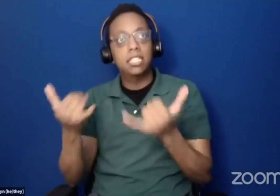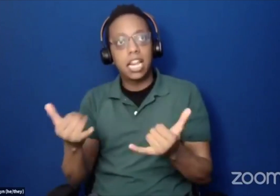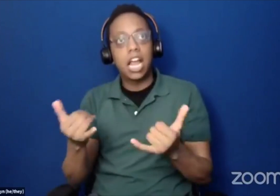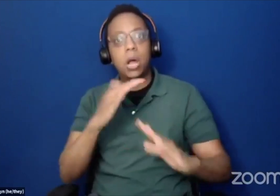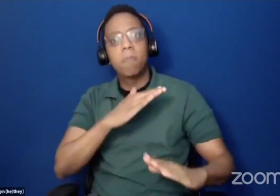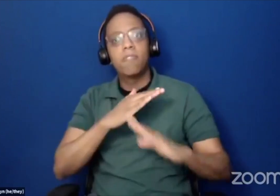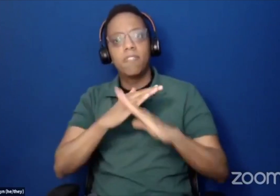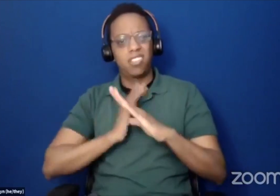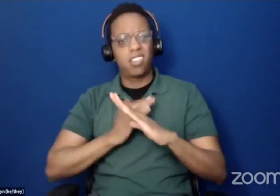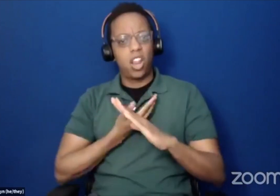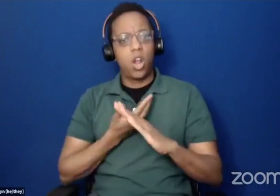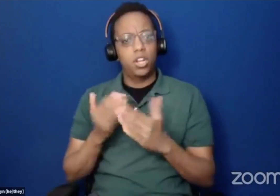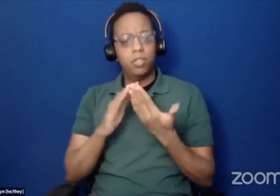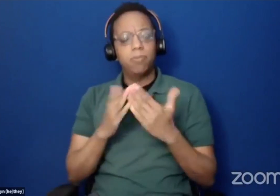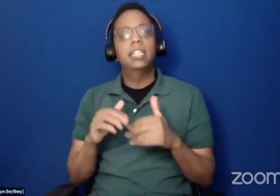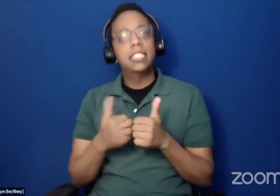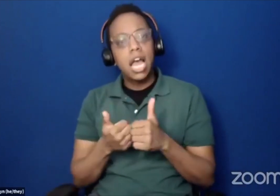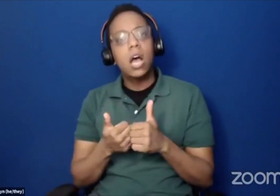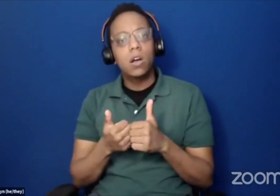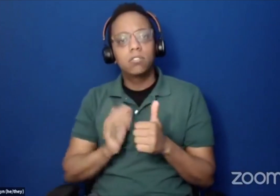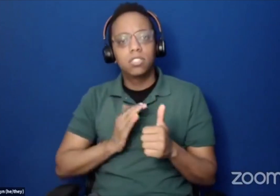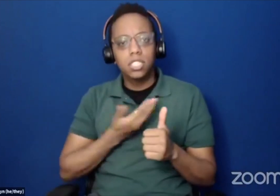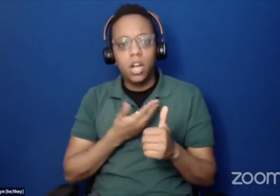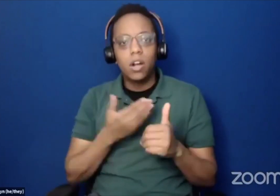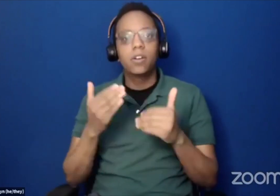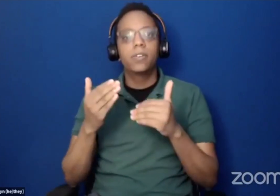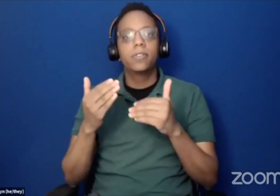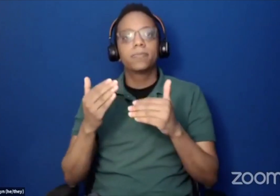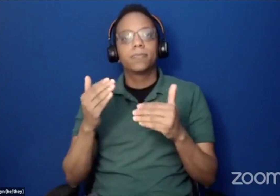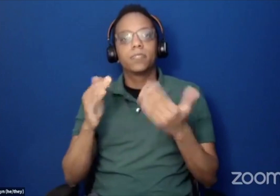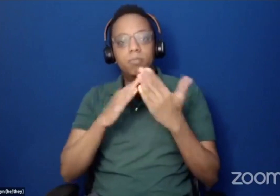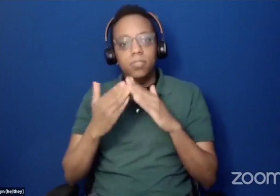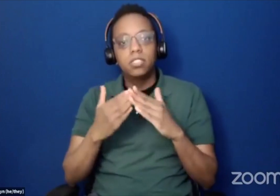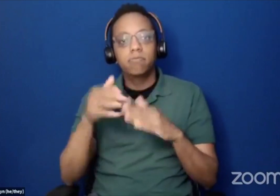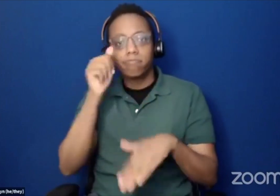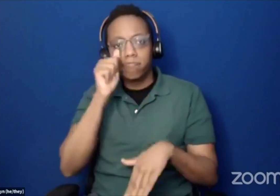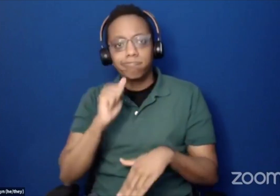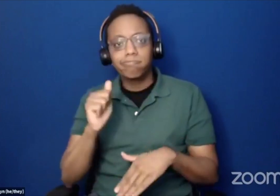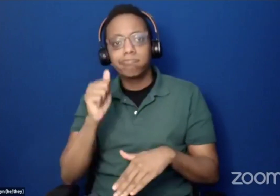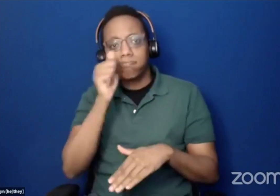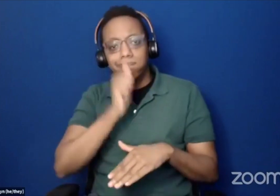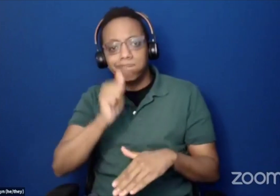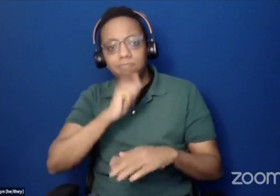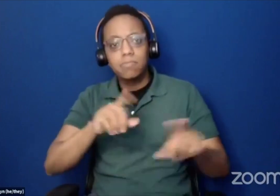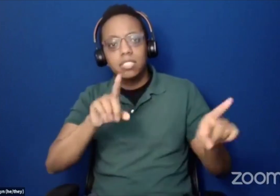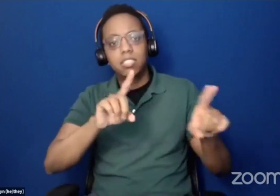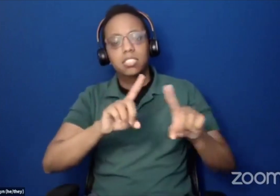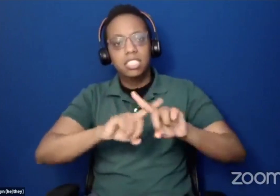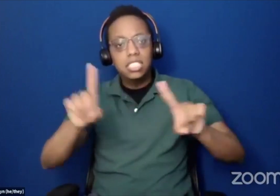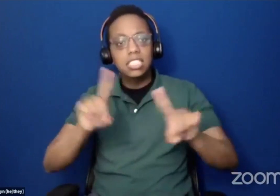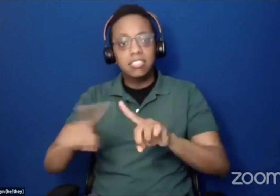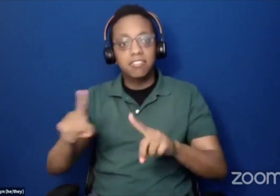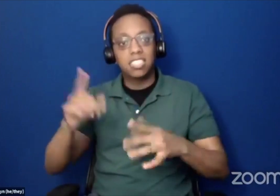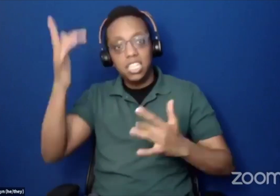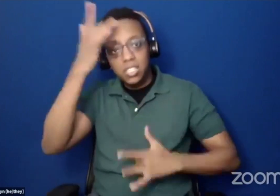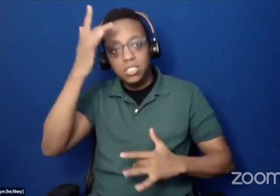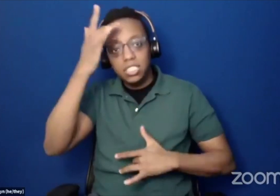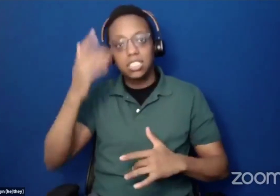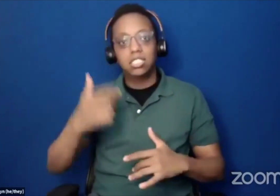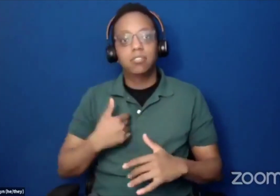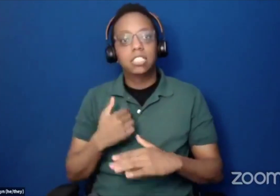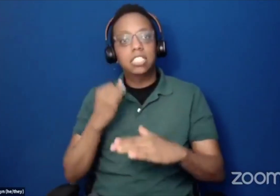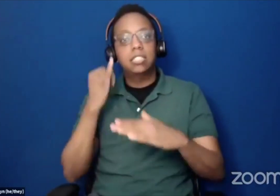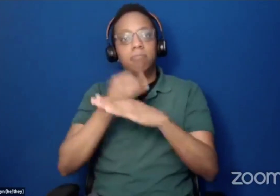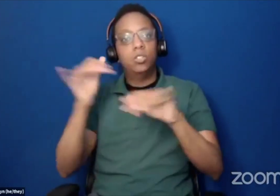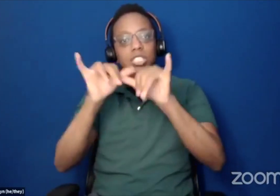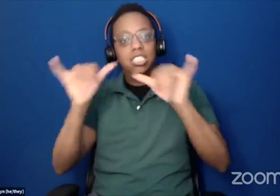are communities who are already dealing with other illnesses that are causing them to be immunocompromised. So we think of the ways of